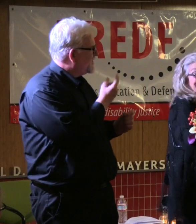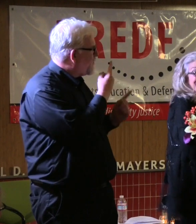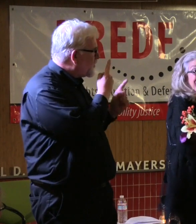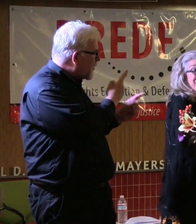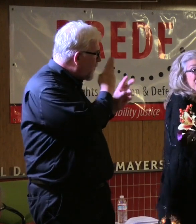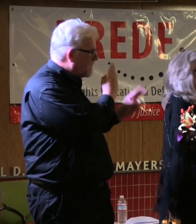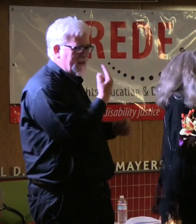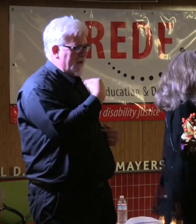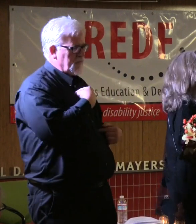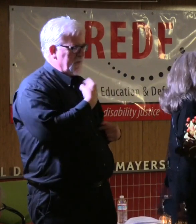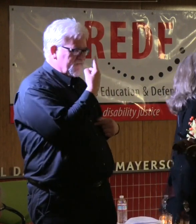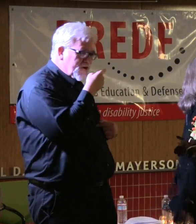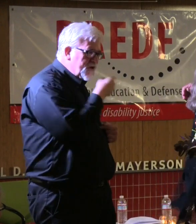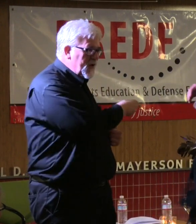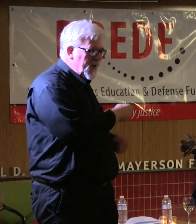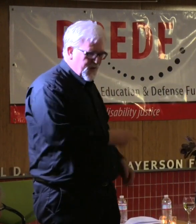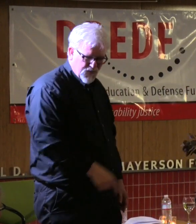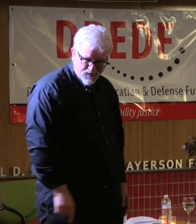For you, not for me.